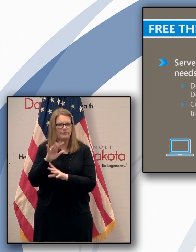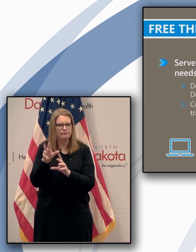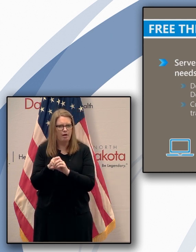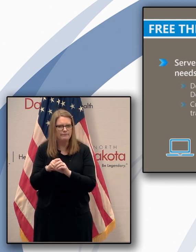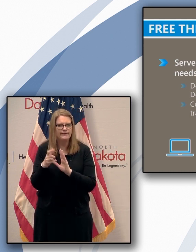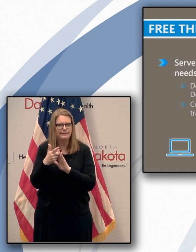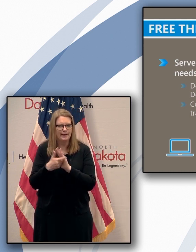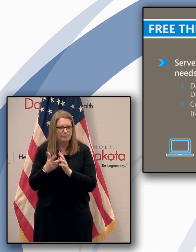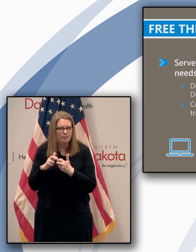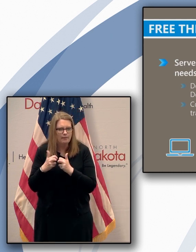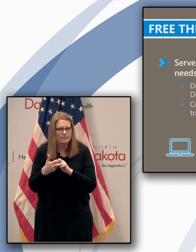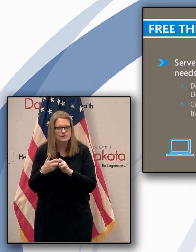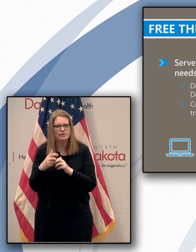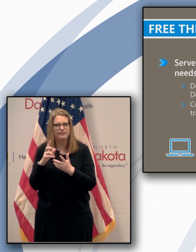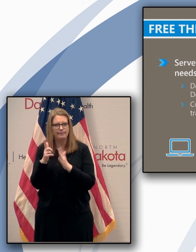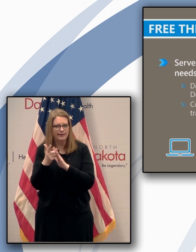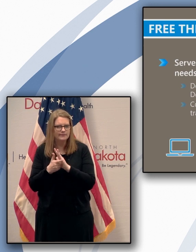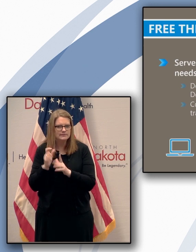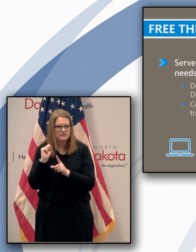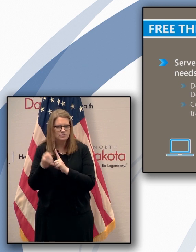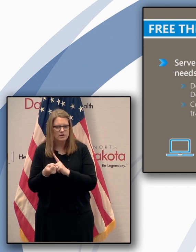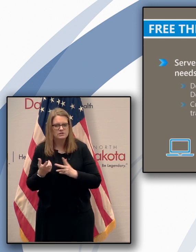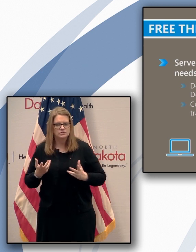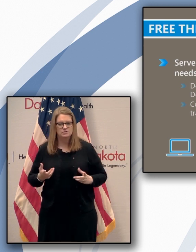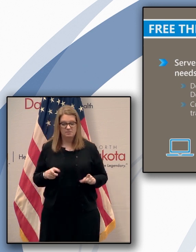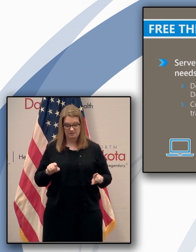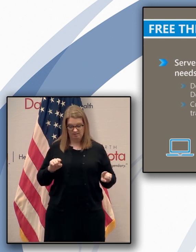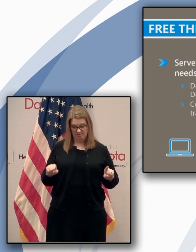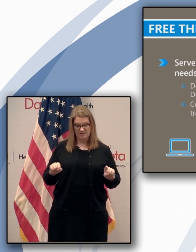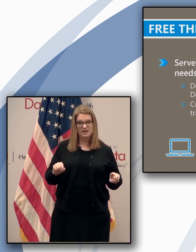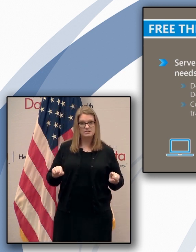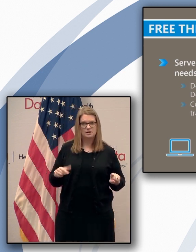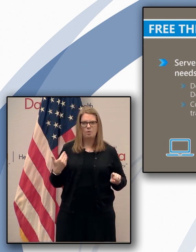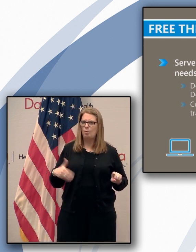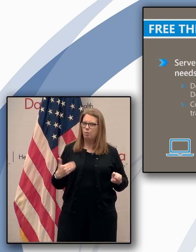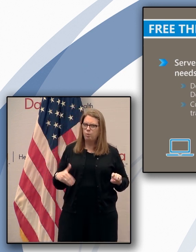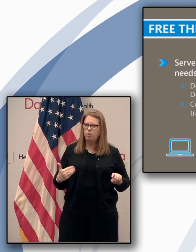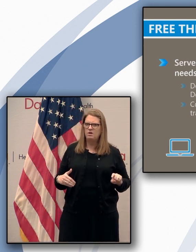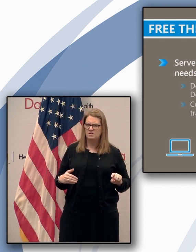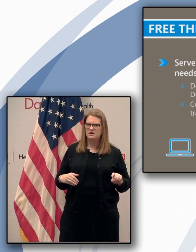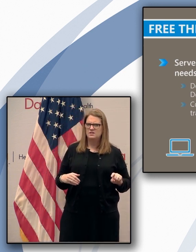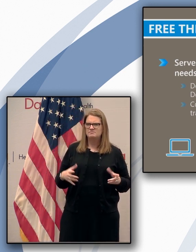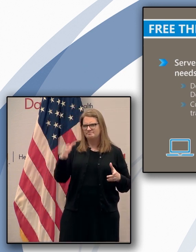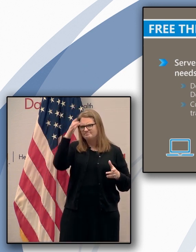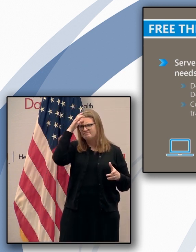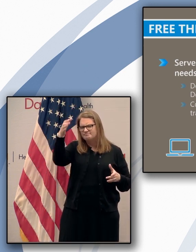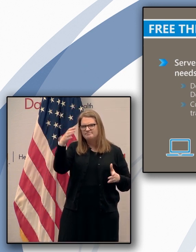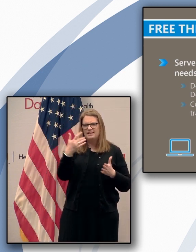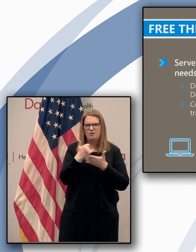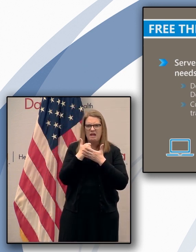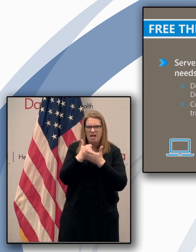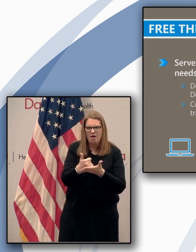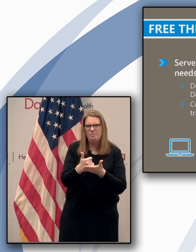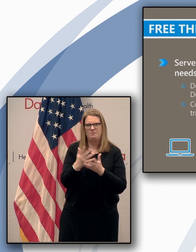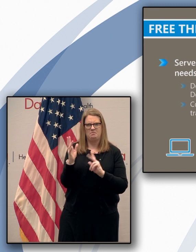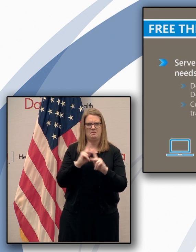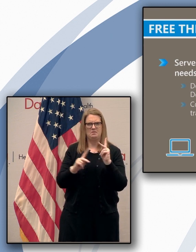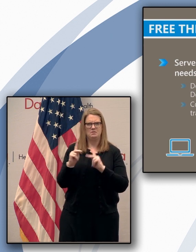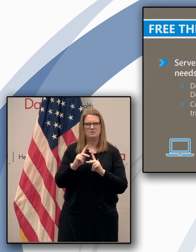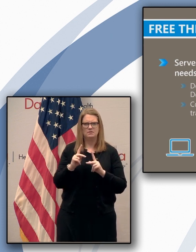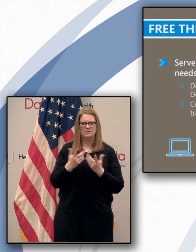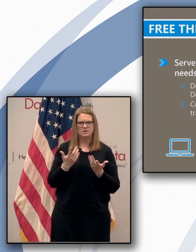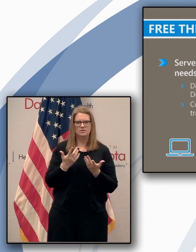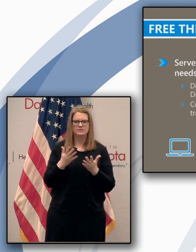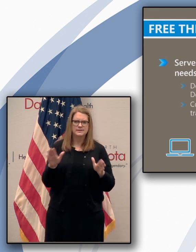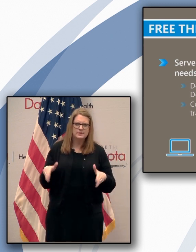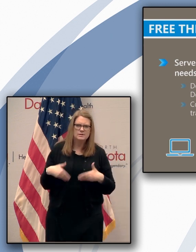that are involved in these roles are literally our role models that are shining lights that are helping people move forward. And of course,